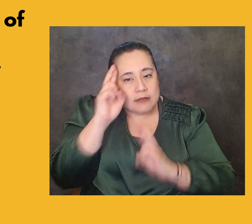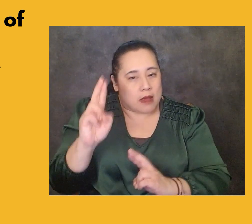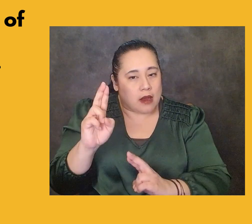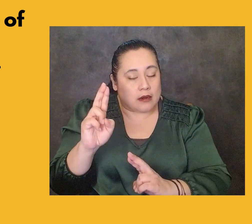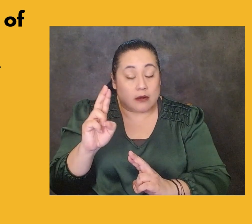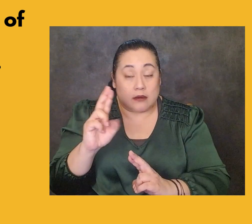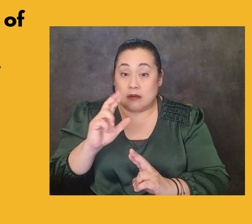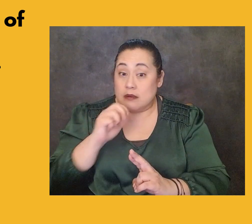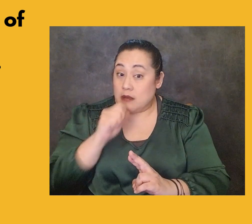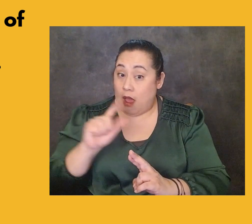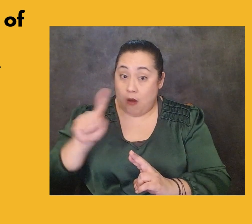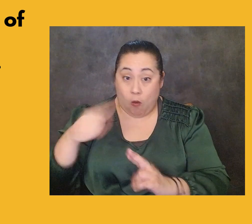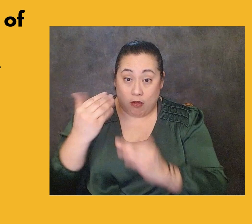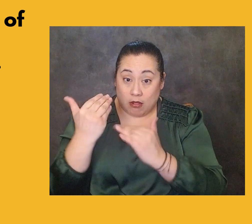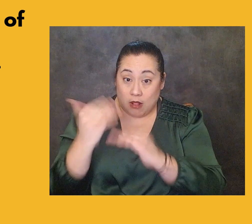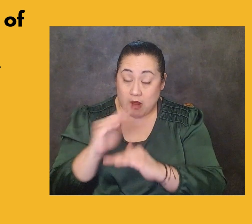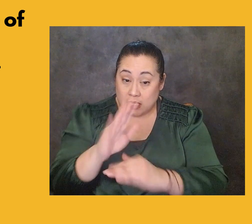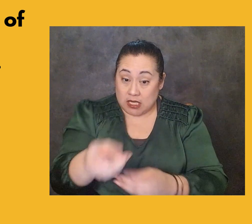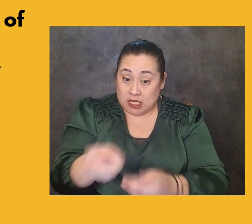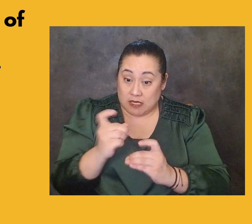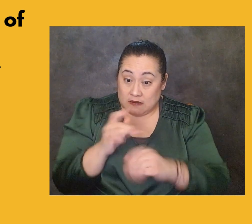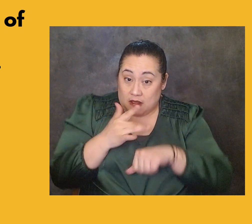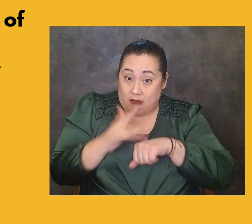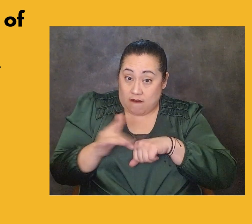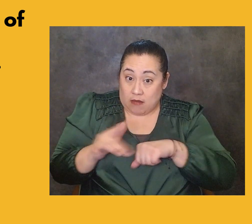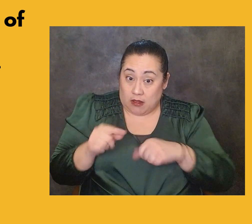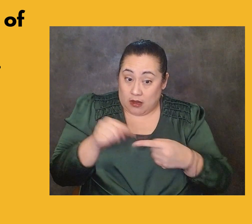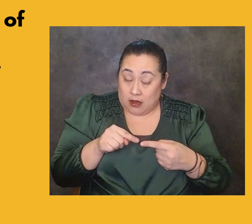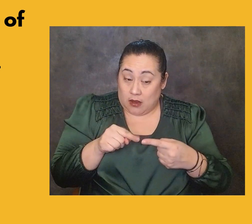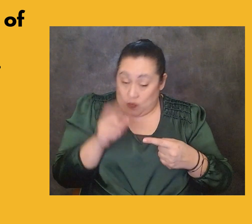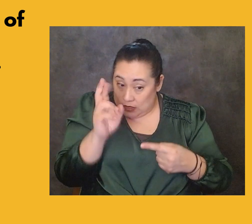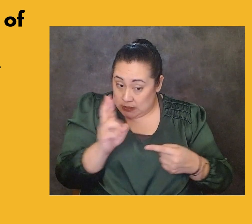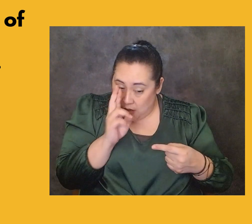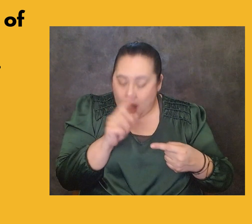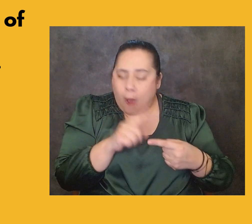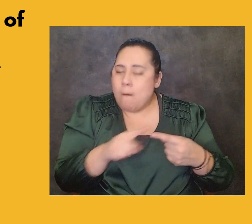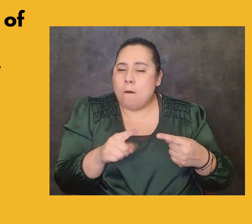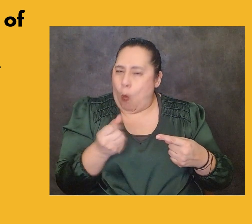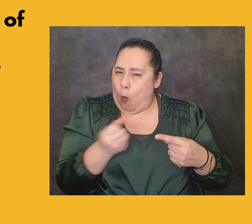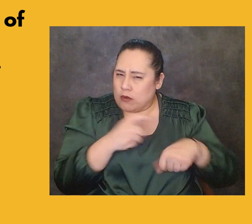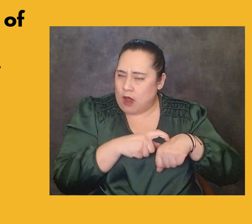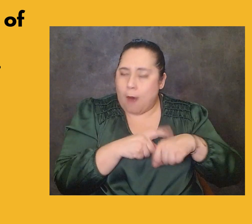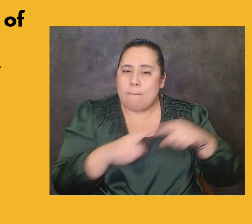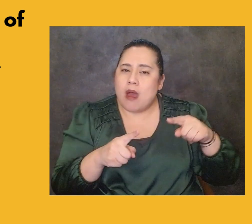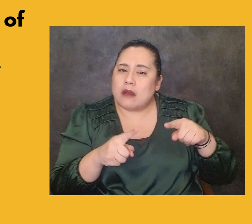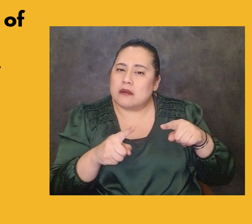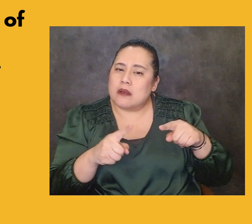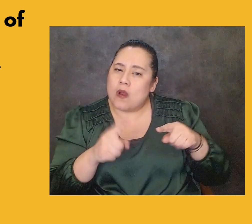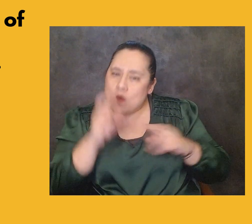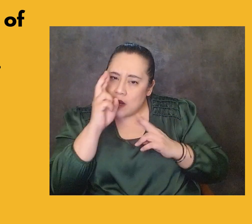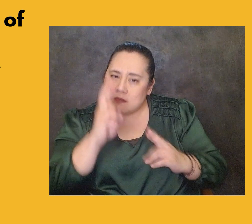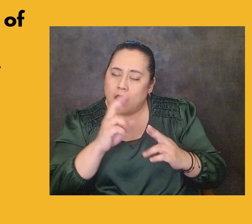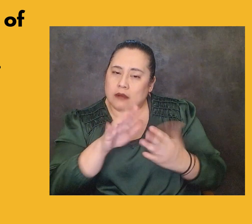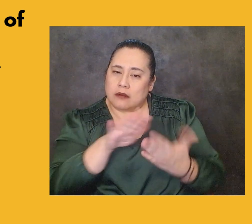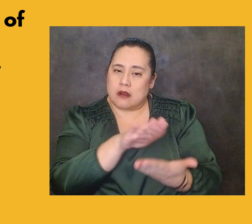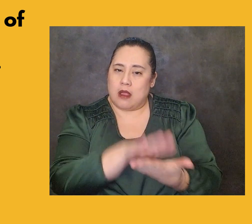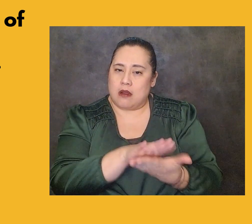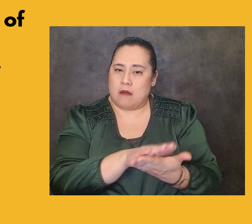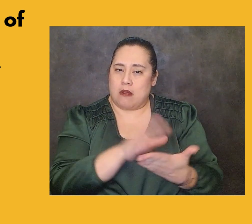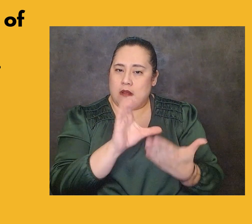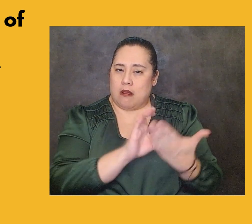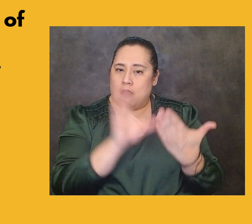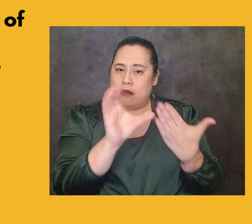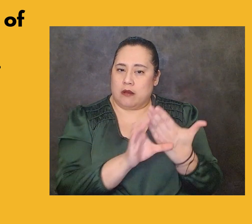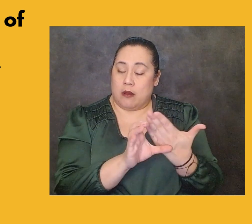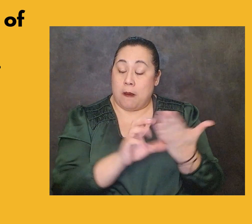respects not only, it's not limited to respecting the availability they gave me, but also respecting the campus